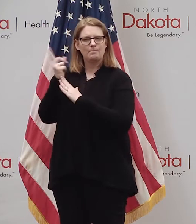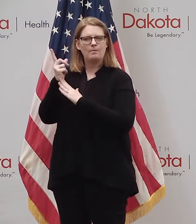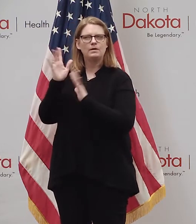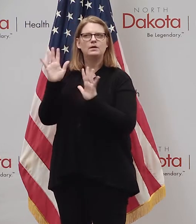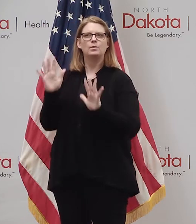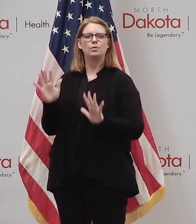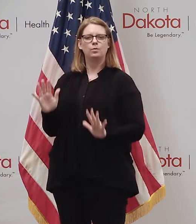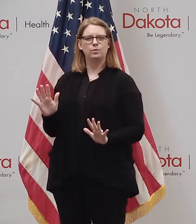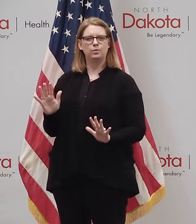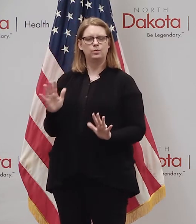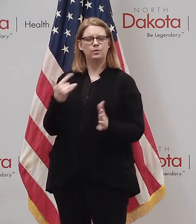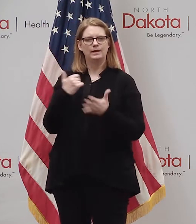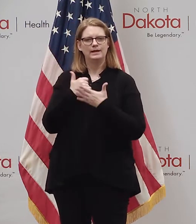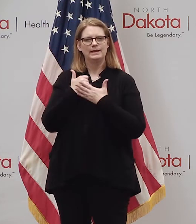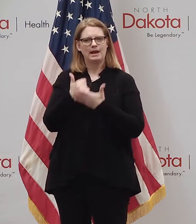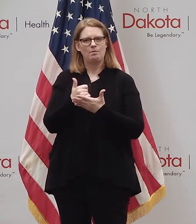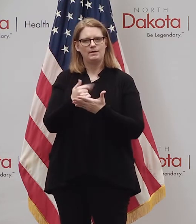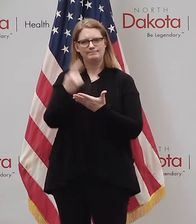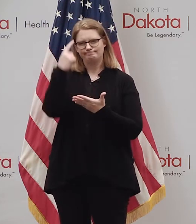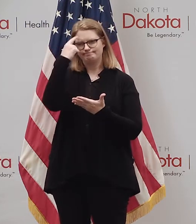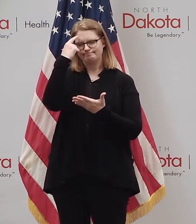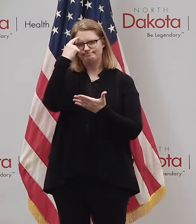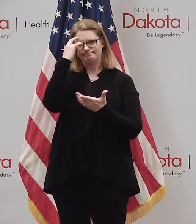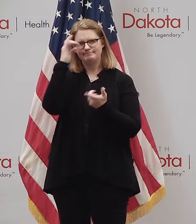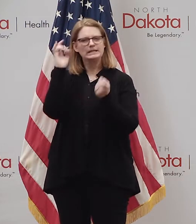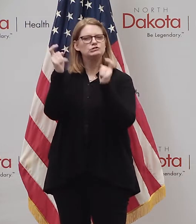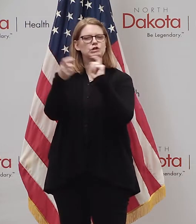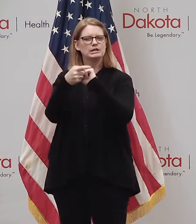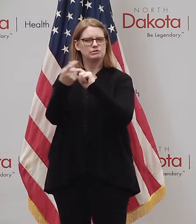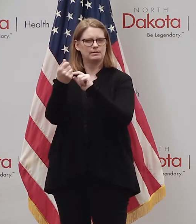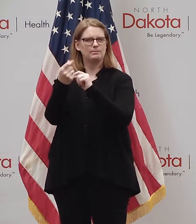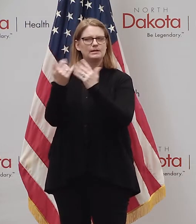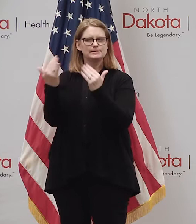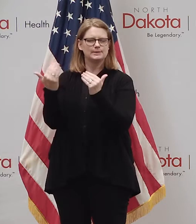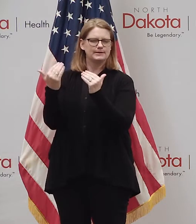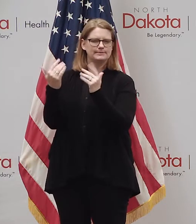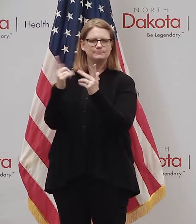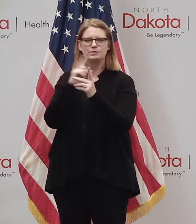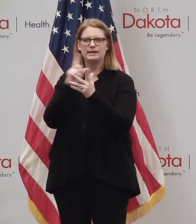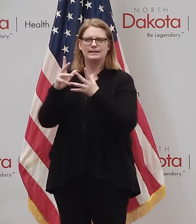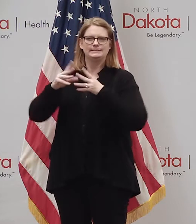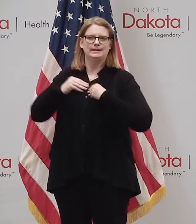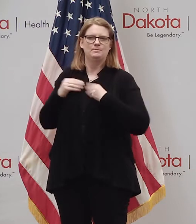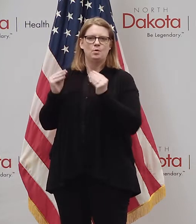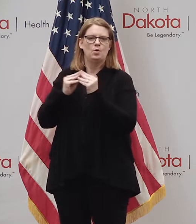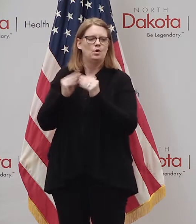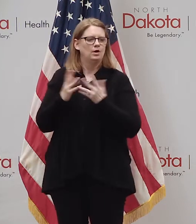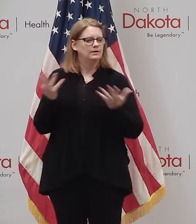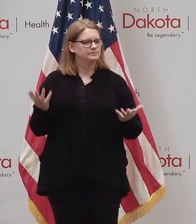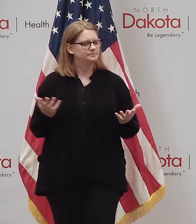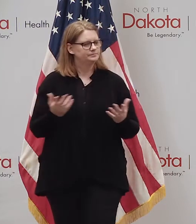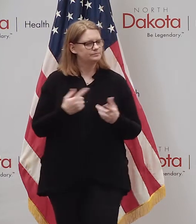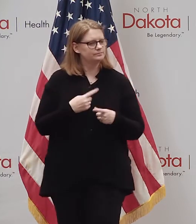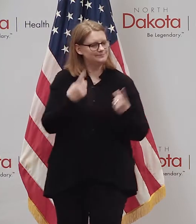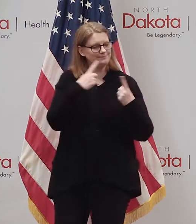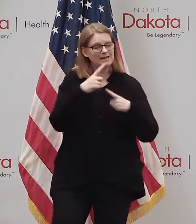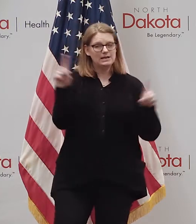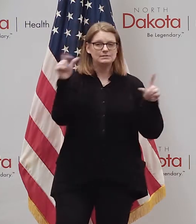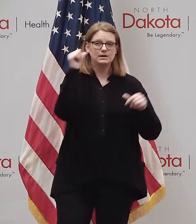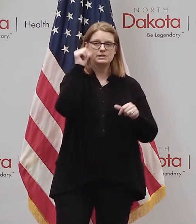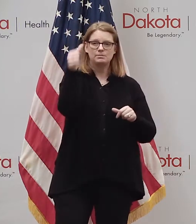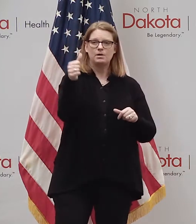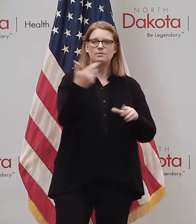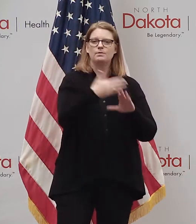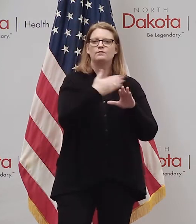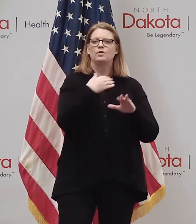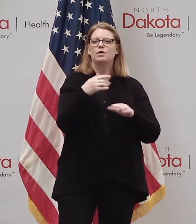that and help it reset your frequency to a higher level. Next up is just an announcement about tomorrow before we